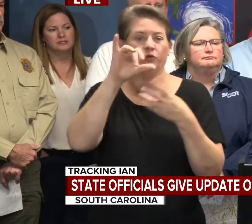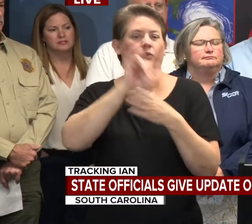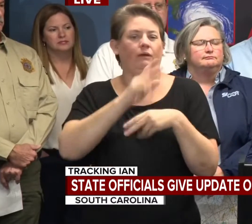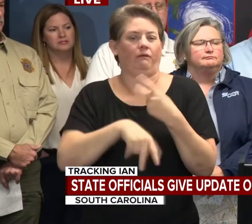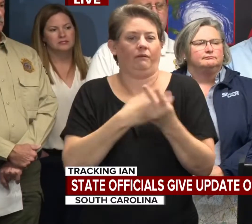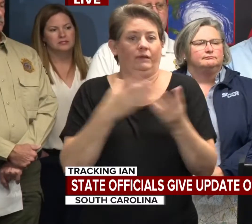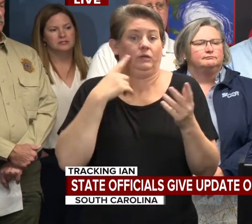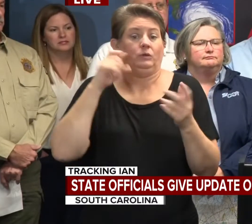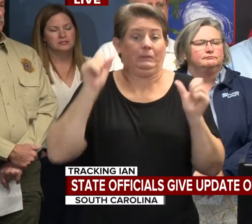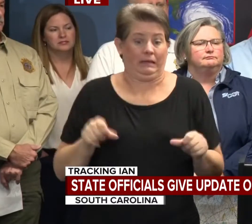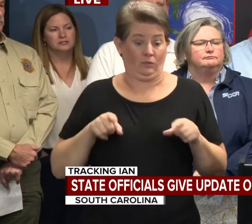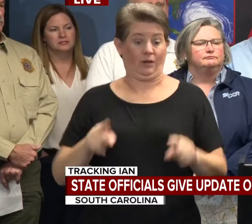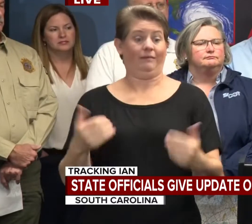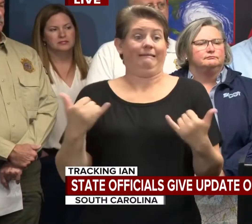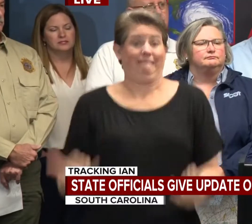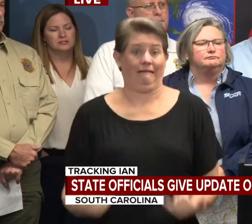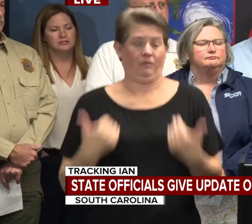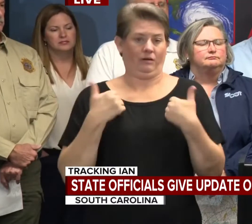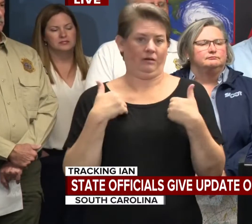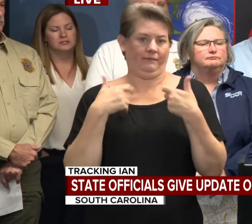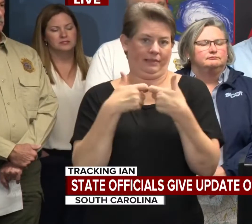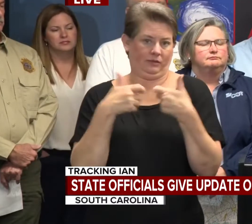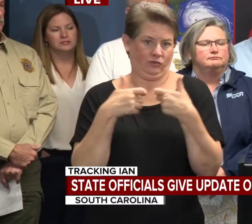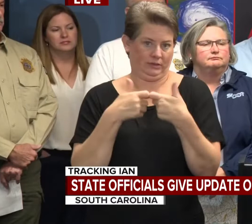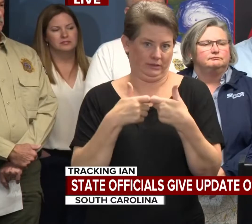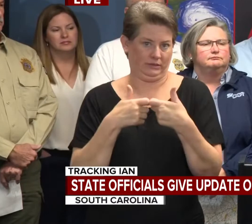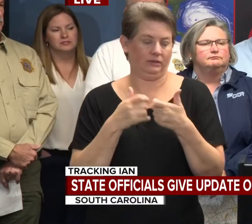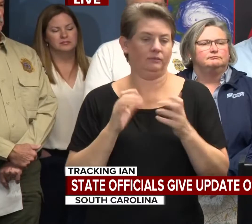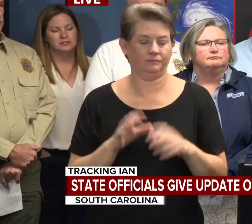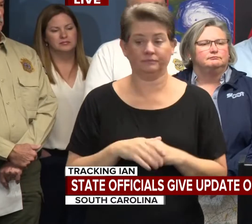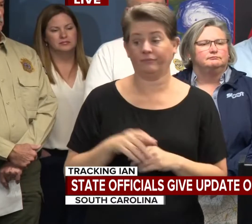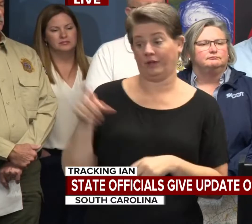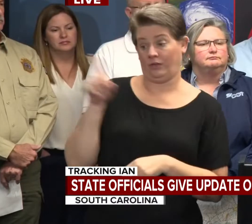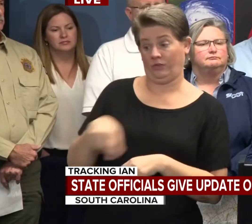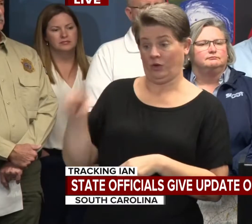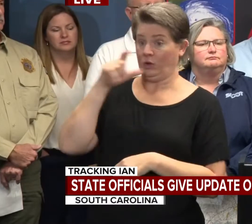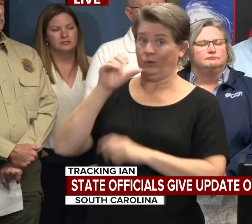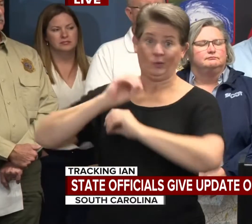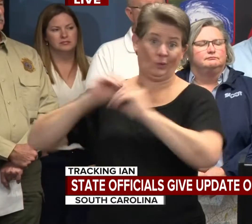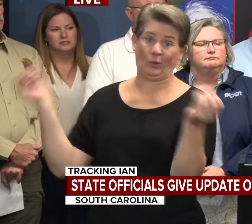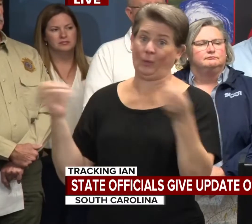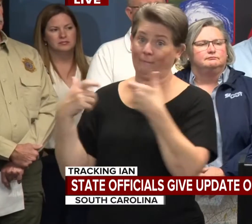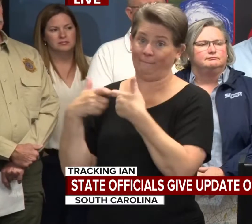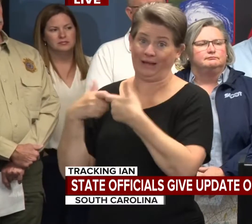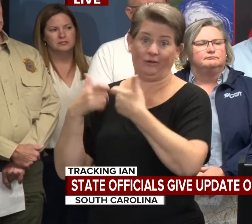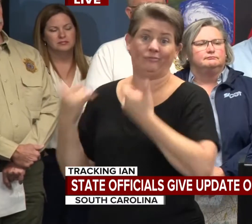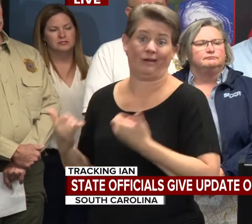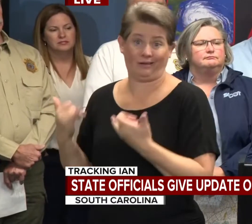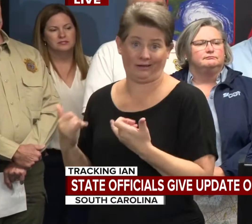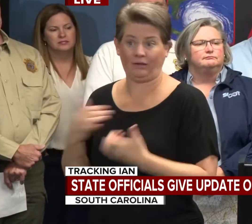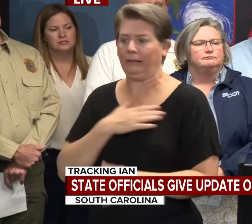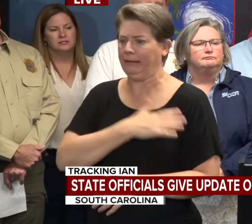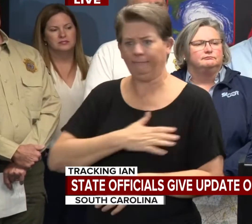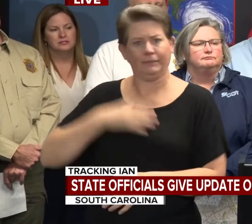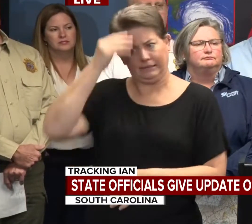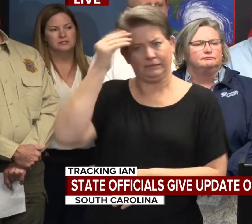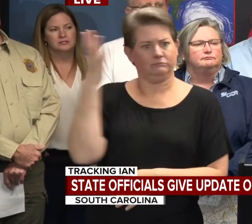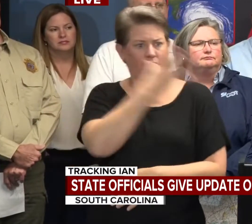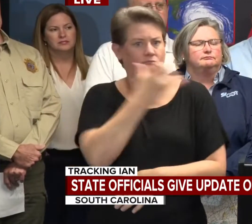do while you still have some power. For those that are experiencing an outage, do notify your